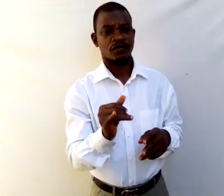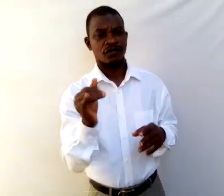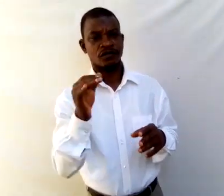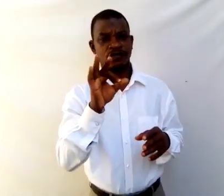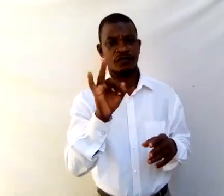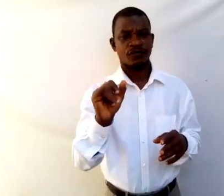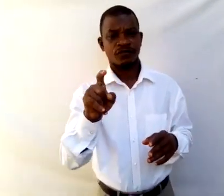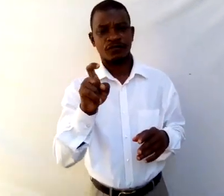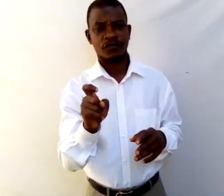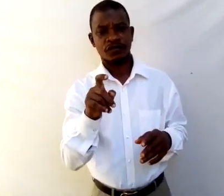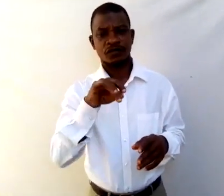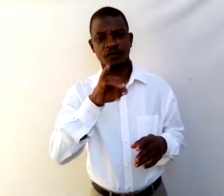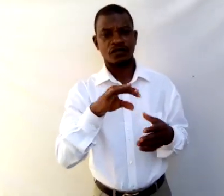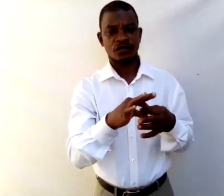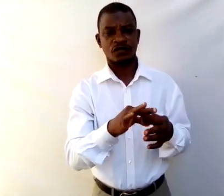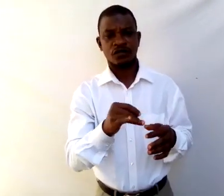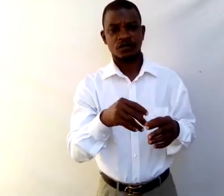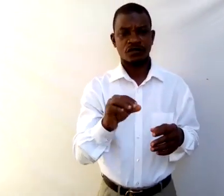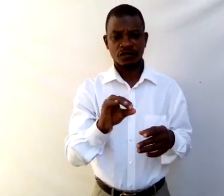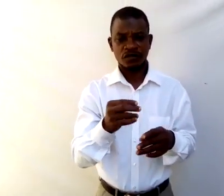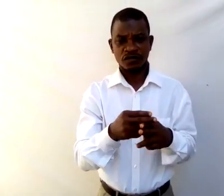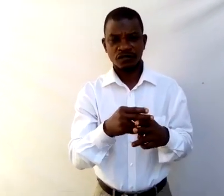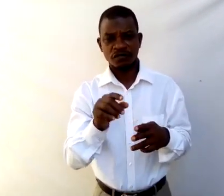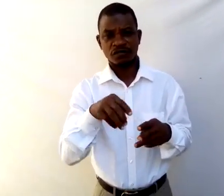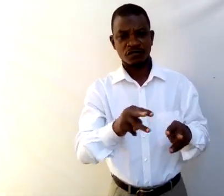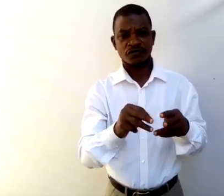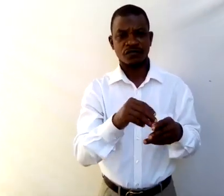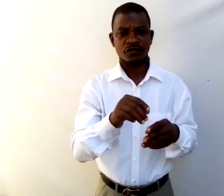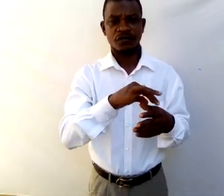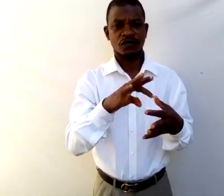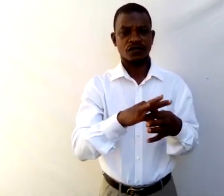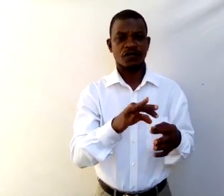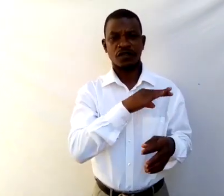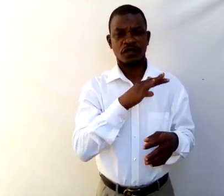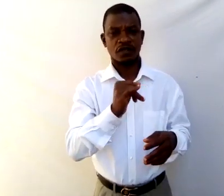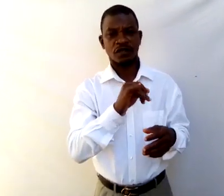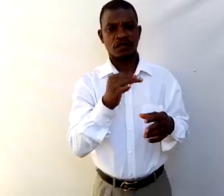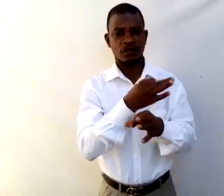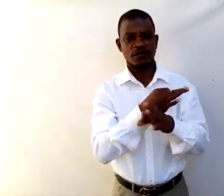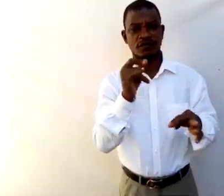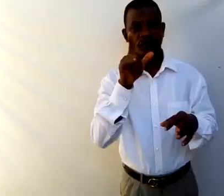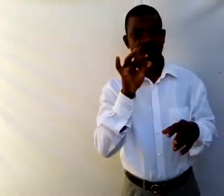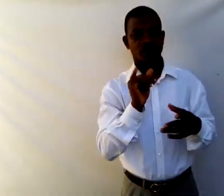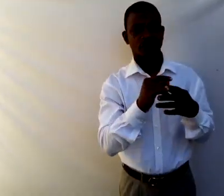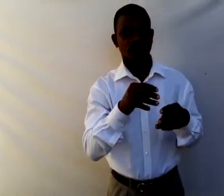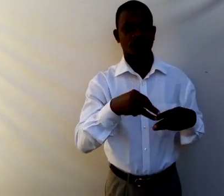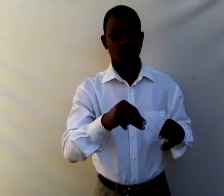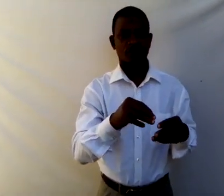joints, slightly movable joints, and freely movable joints.